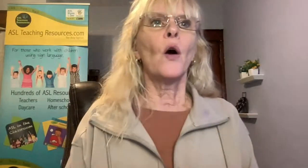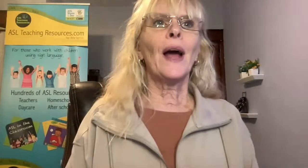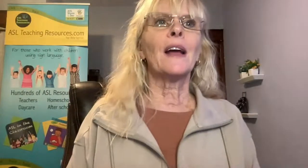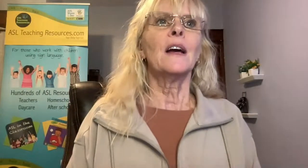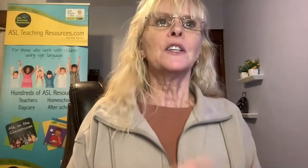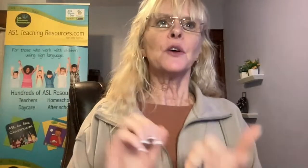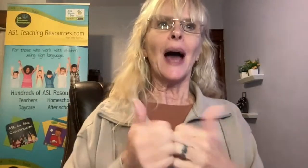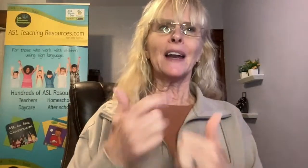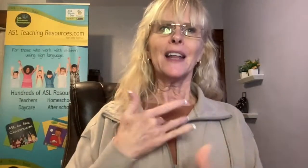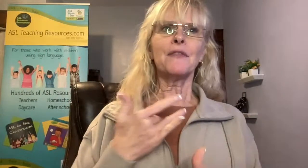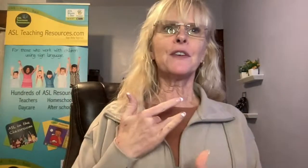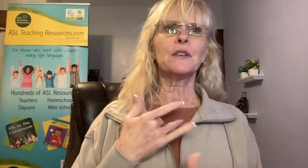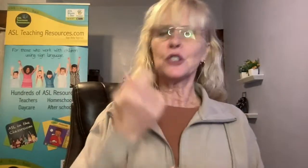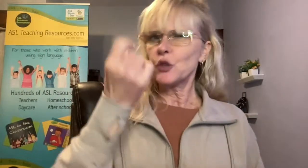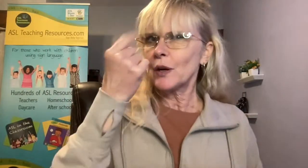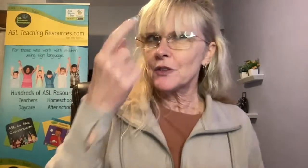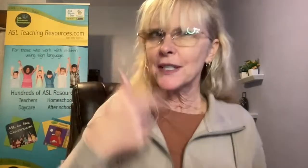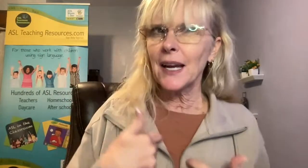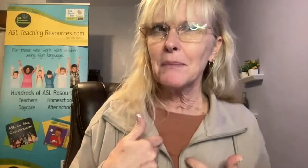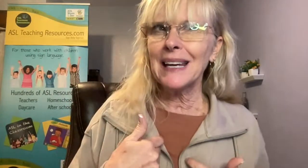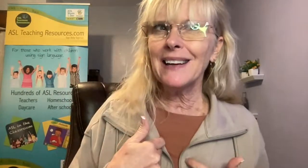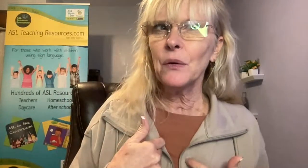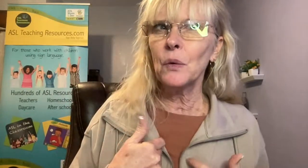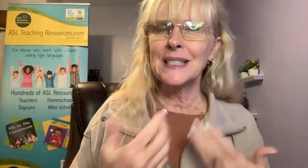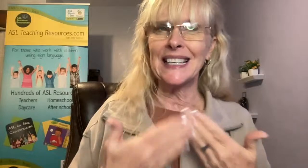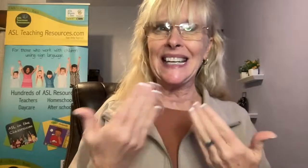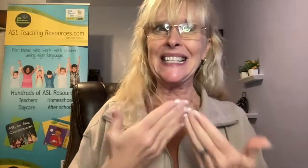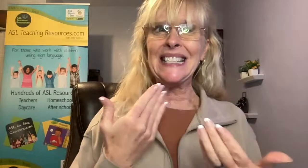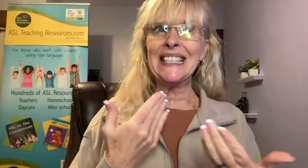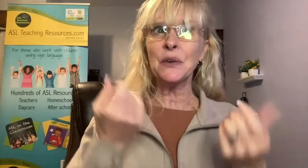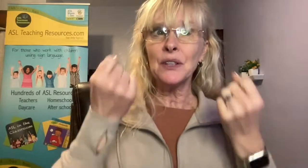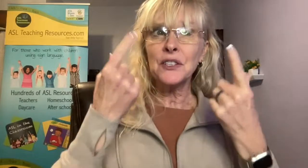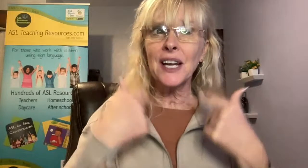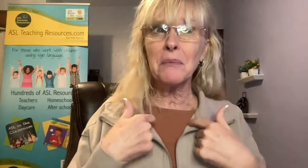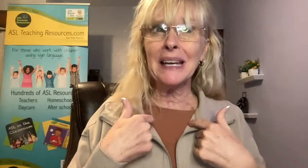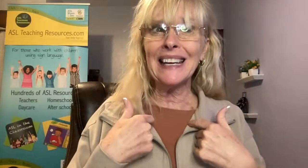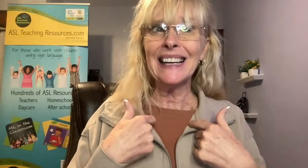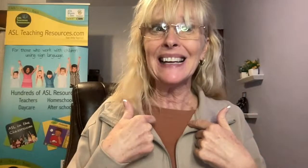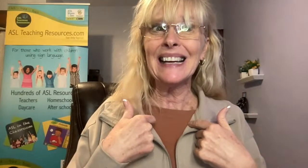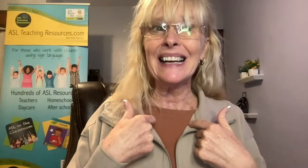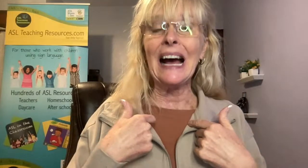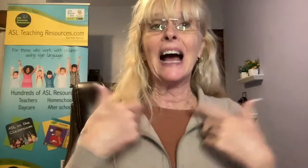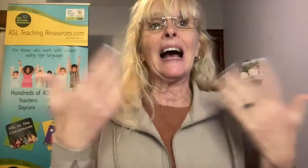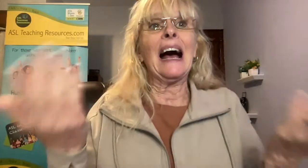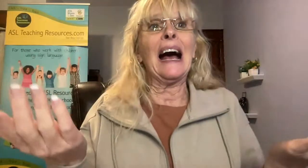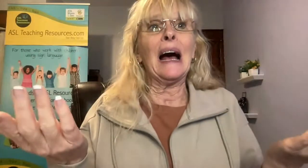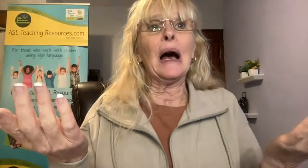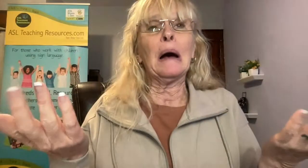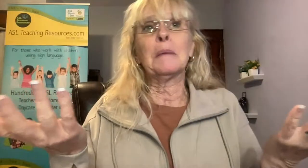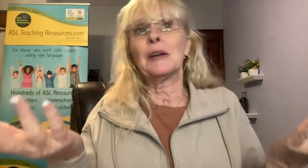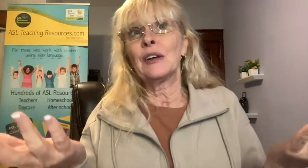Okay, so how did that feel? Did you understand me? Was it easy to understand me? You